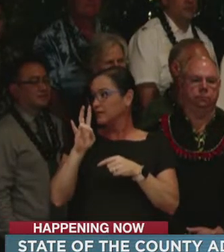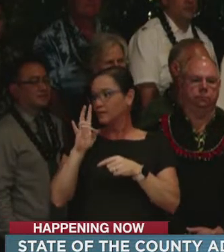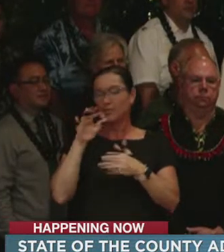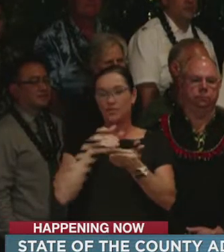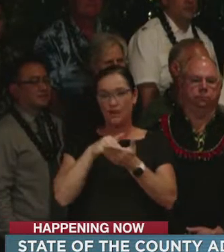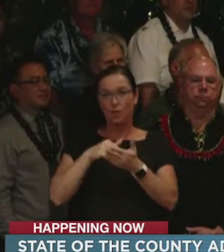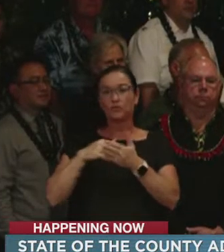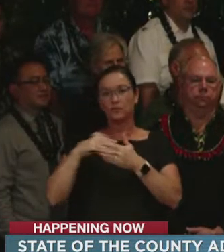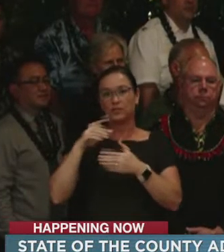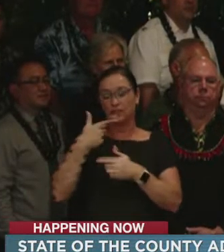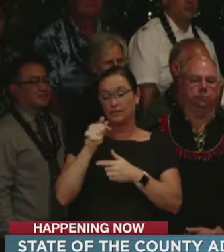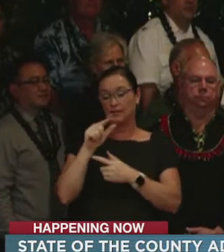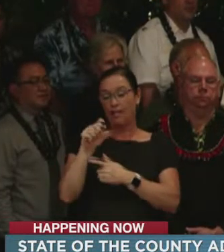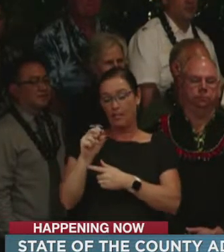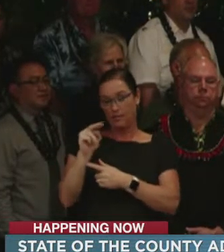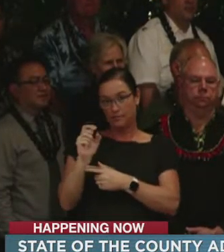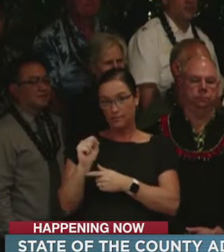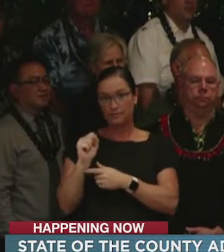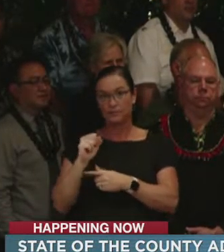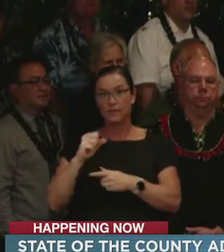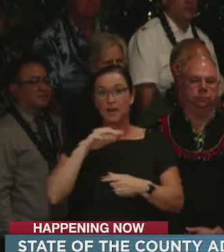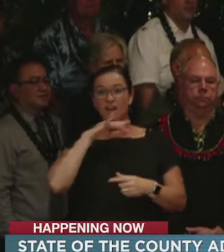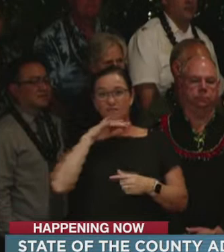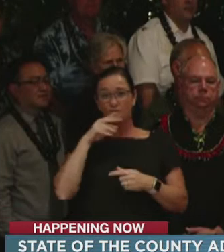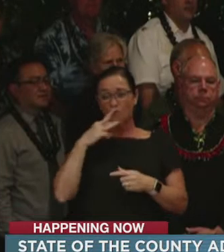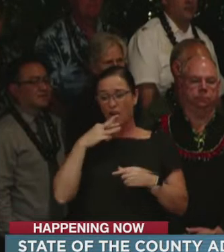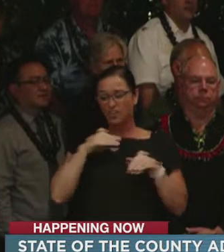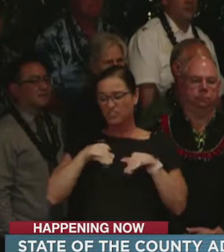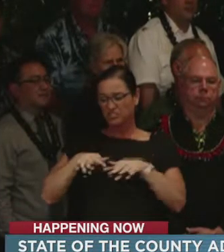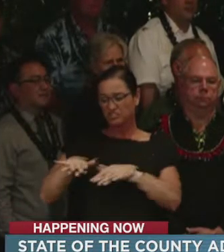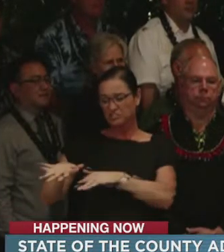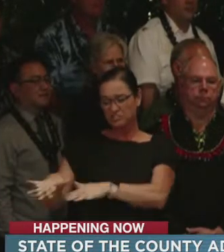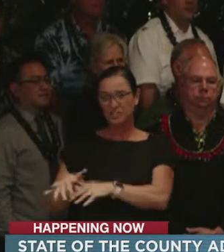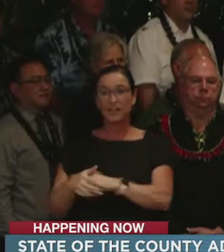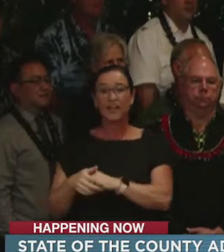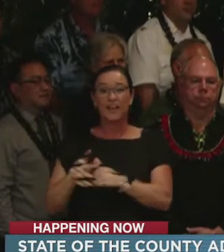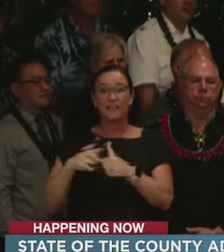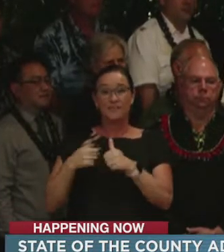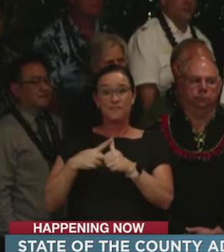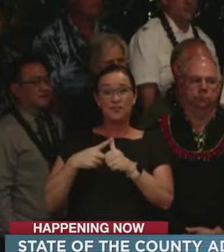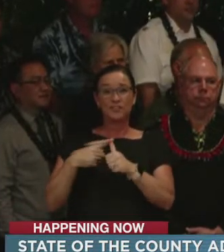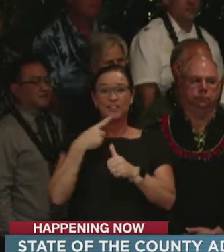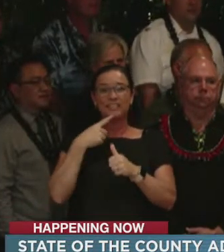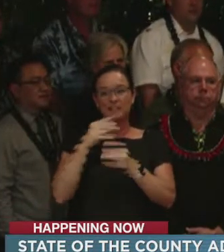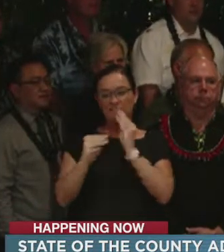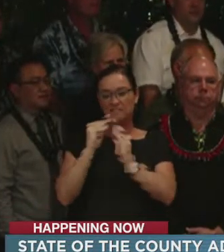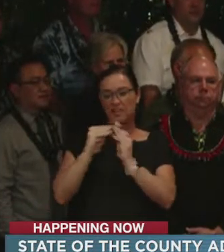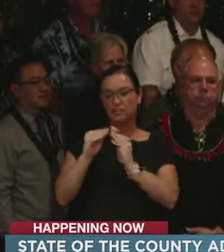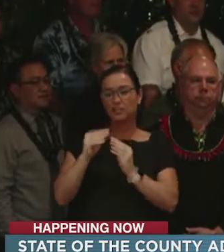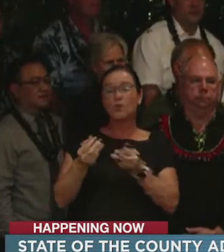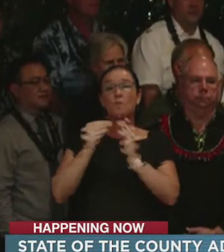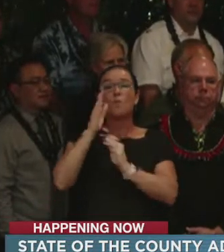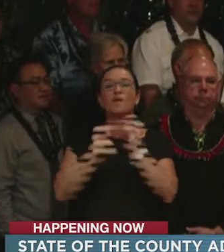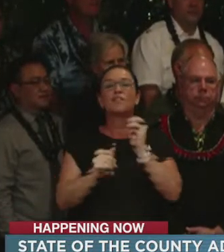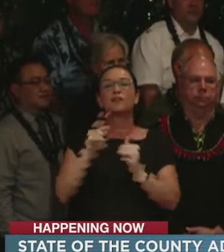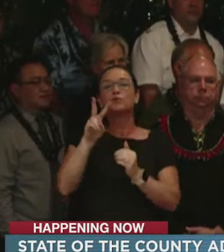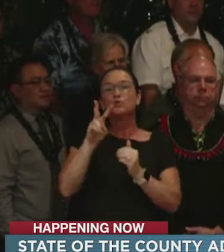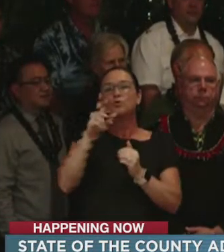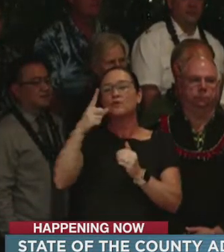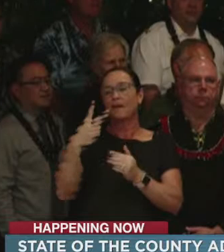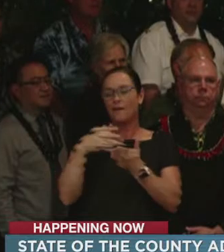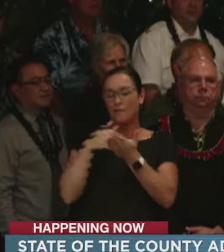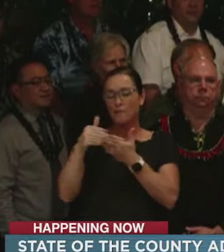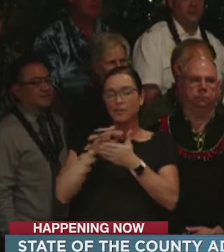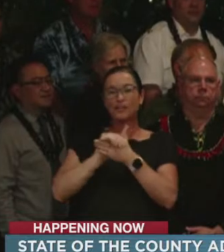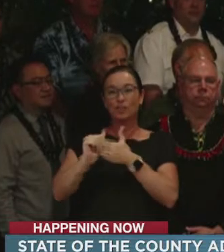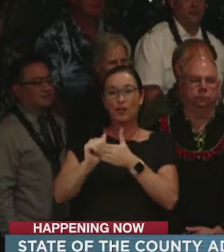bed. Initially, the cost to fix the sewer line was estimated at over $2.5 million, and a temporary bypass